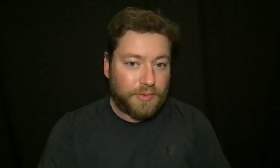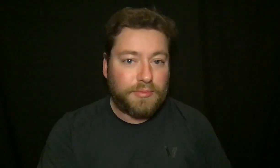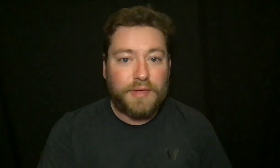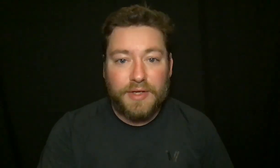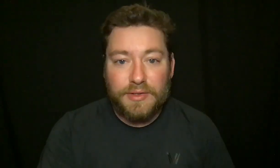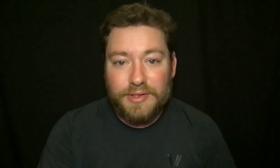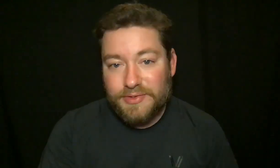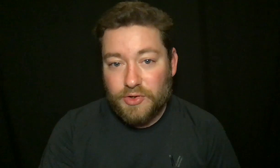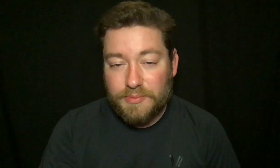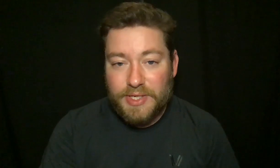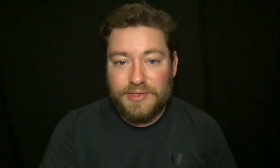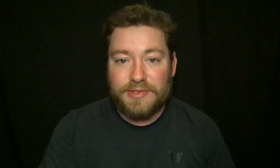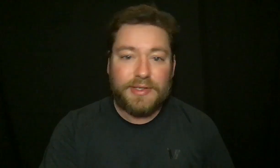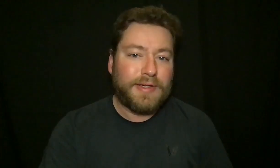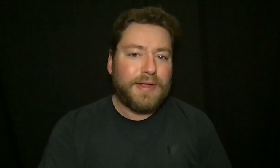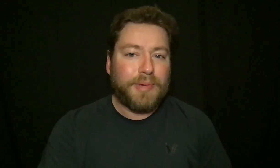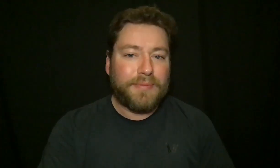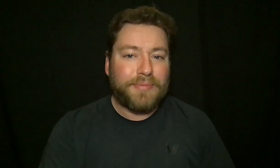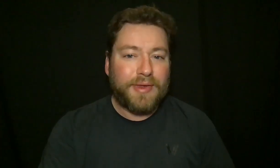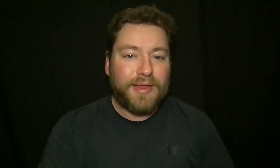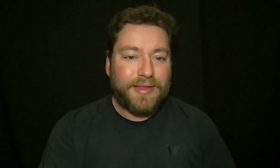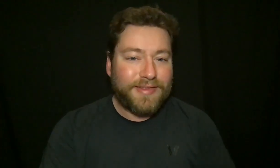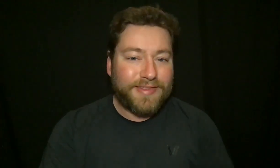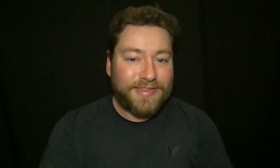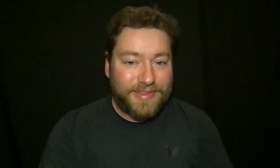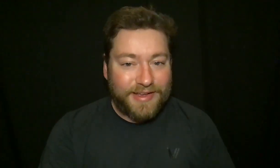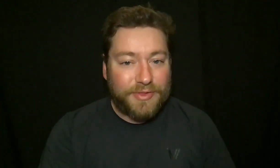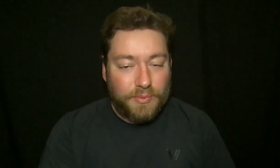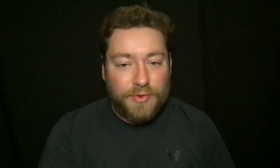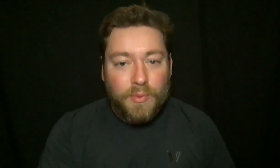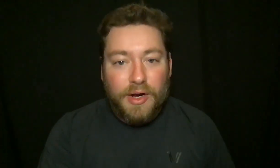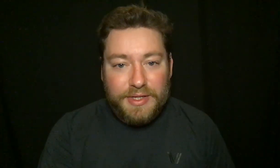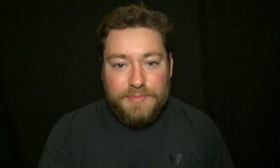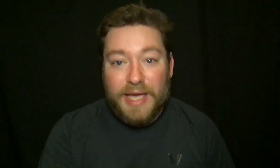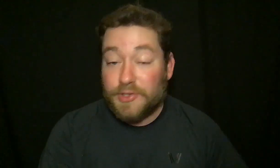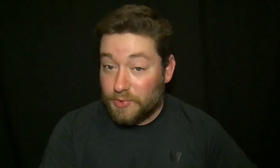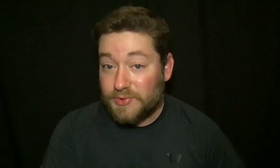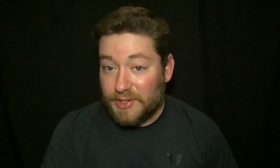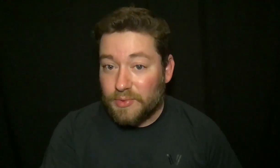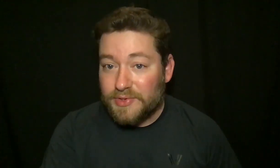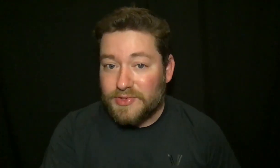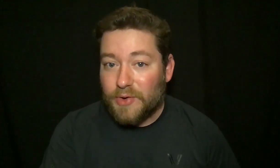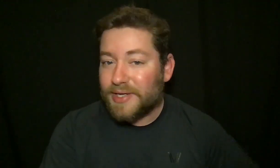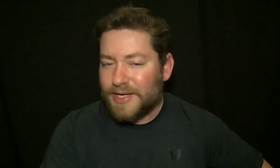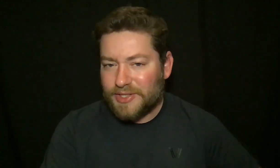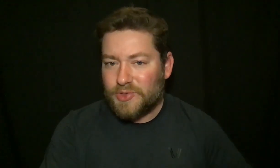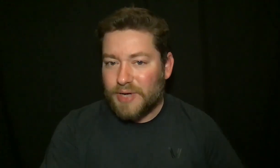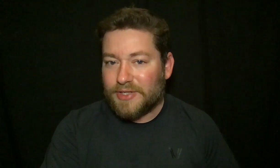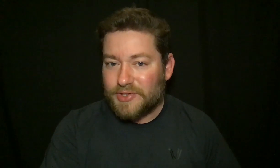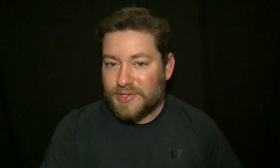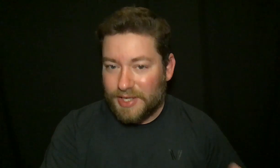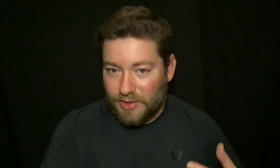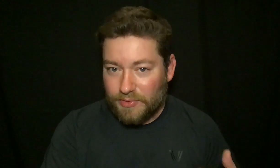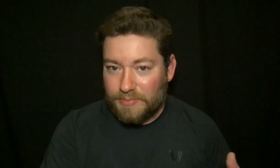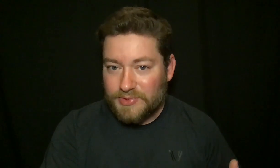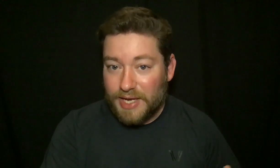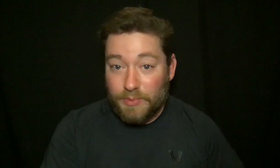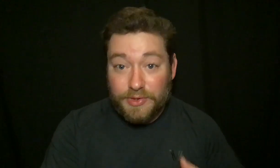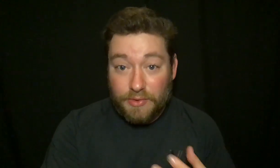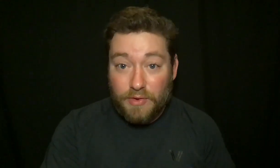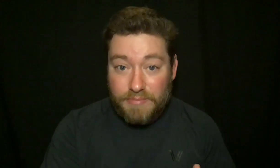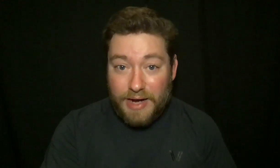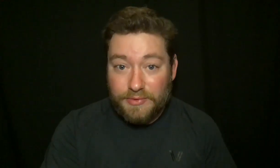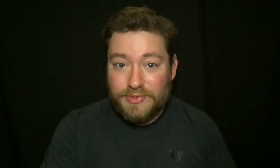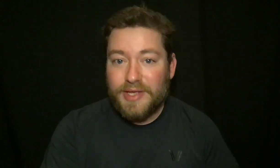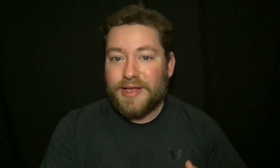their, living circumstances. But yeah, they're walking this back. Do you see where this is going? Did you not just hear them say